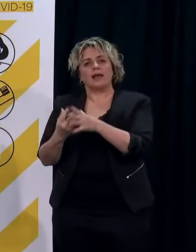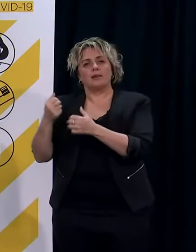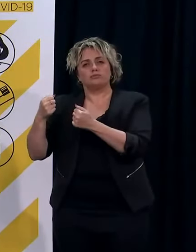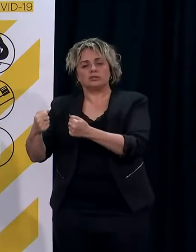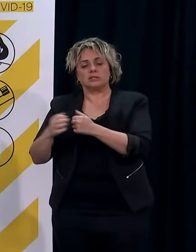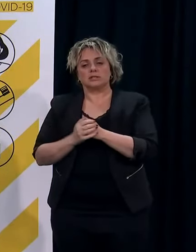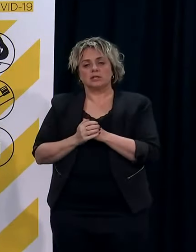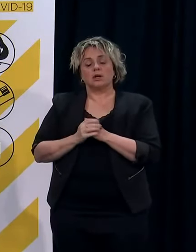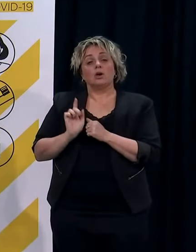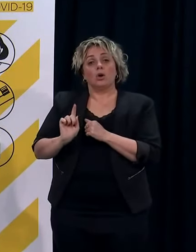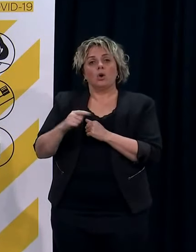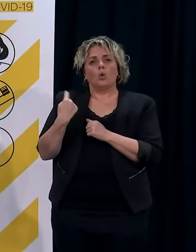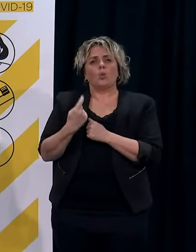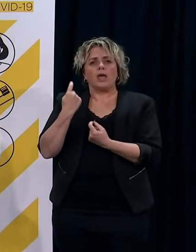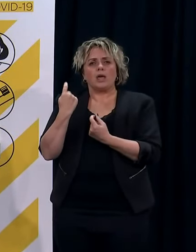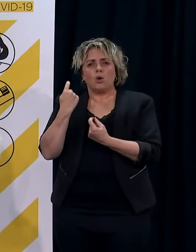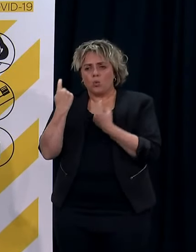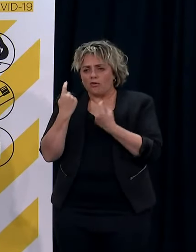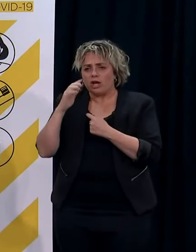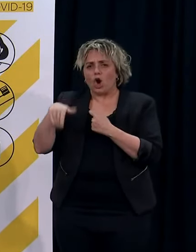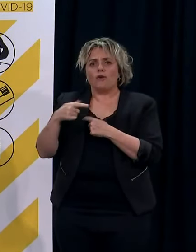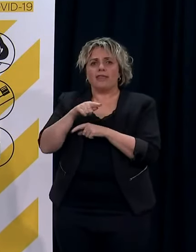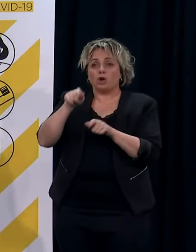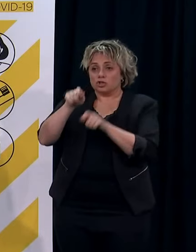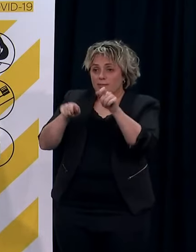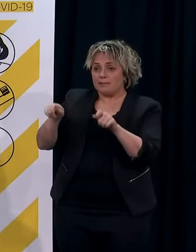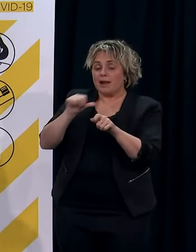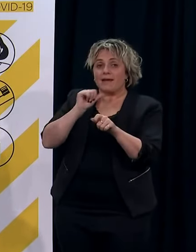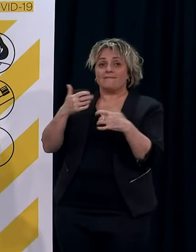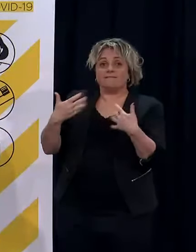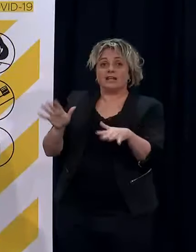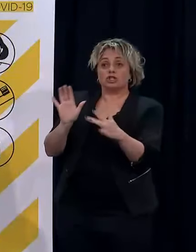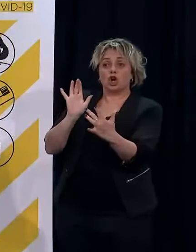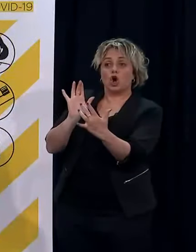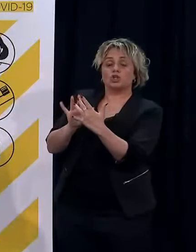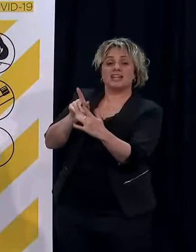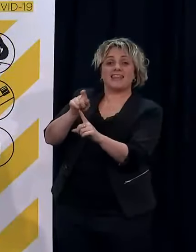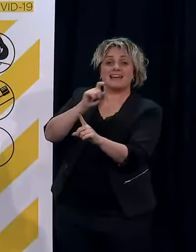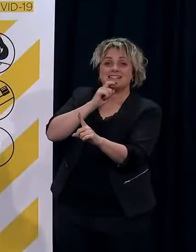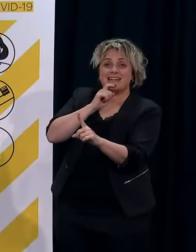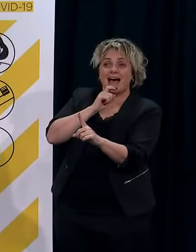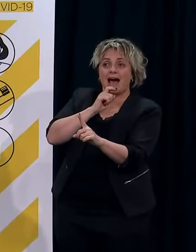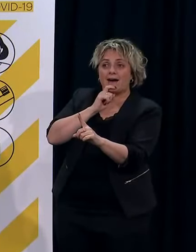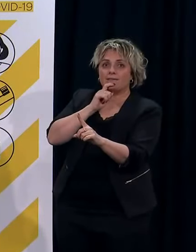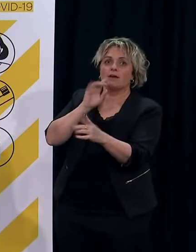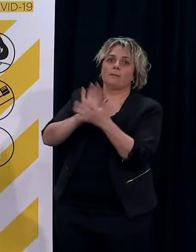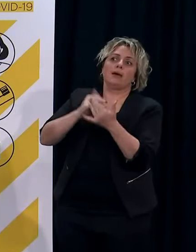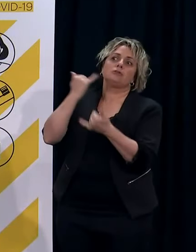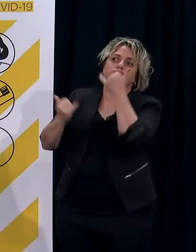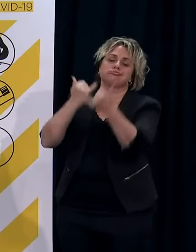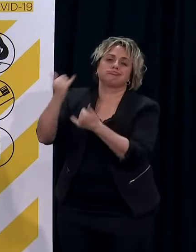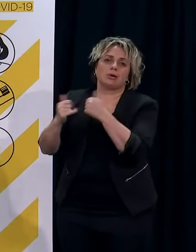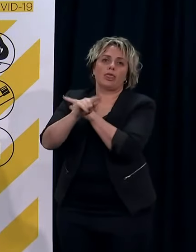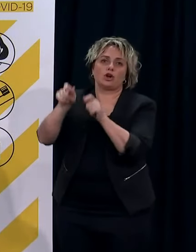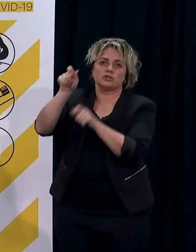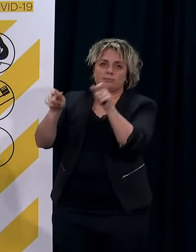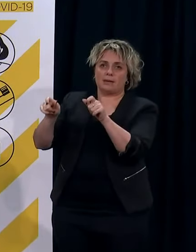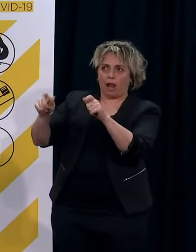ultimately the people we're worried about are the individuals in that workplace who have had contact with that staff member, and they have all been contacted and are isolating